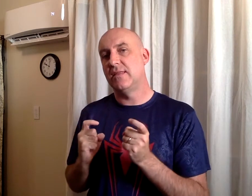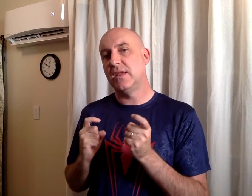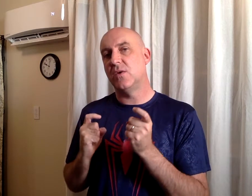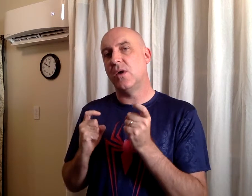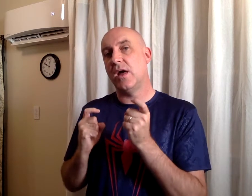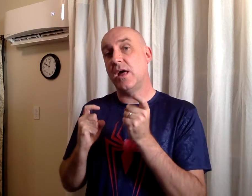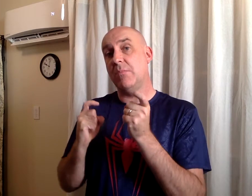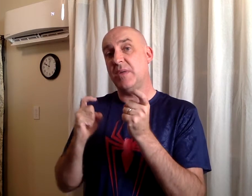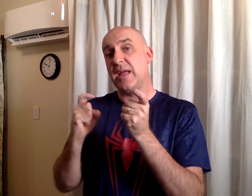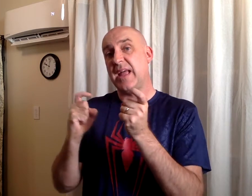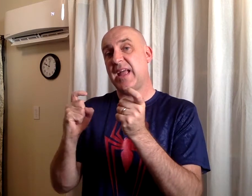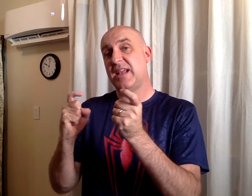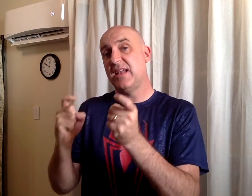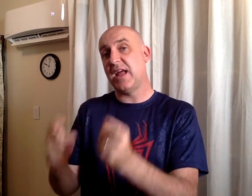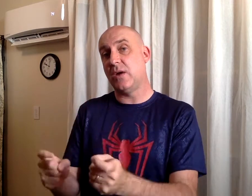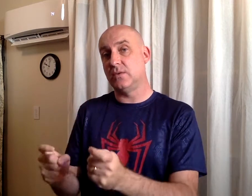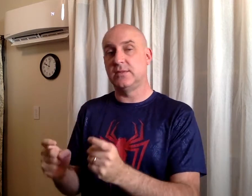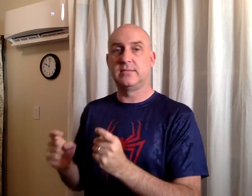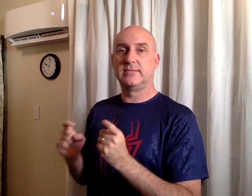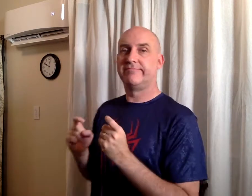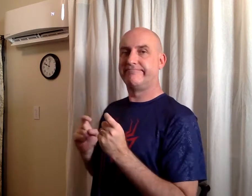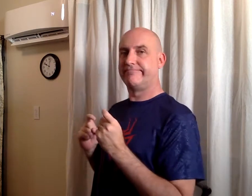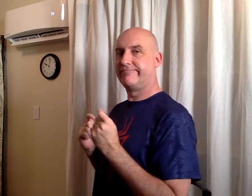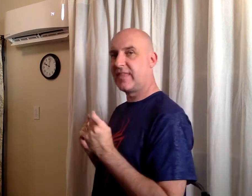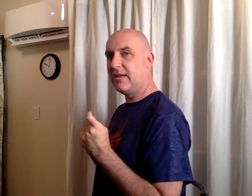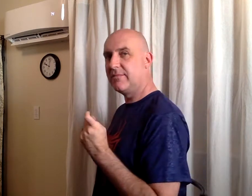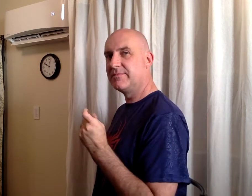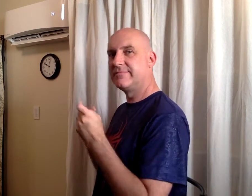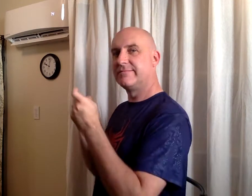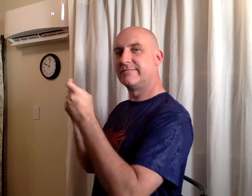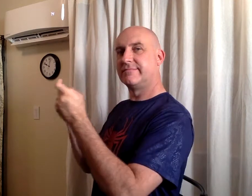go up and out. Okay.